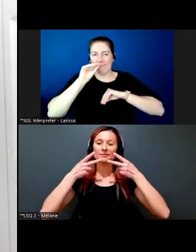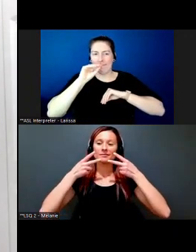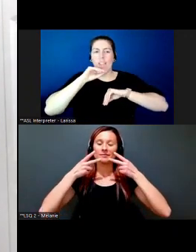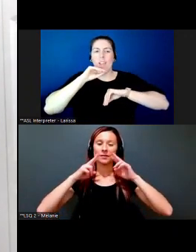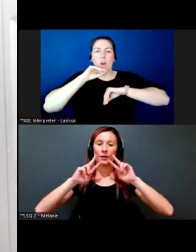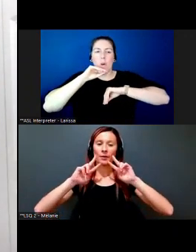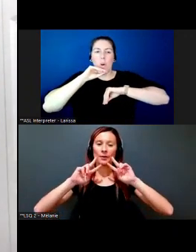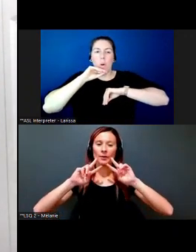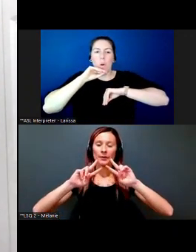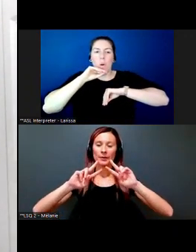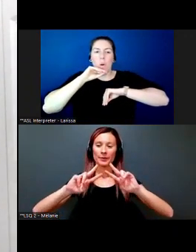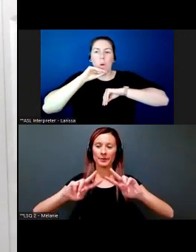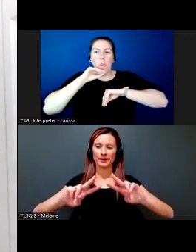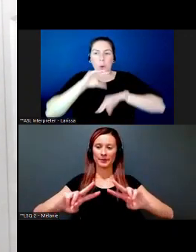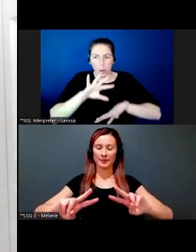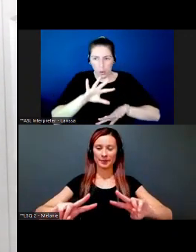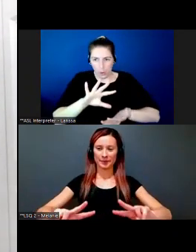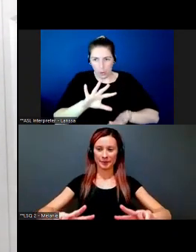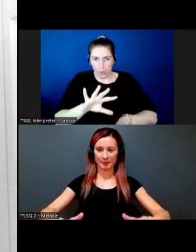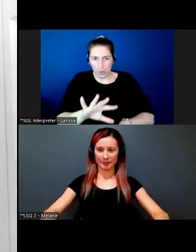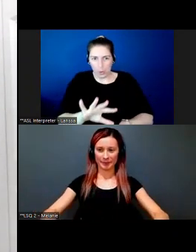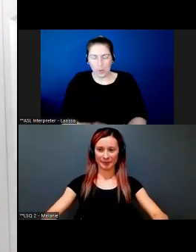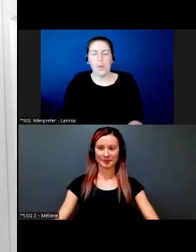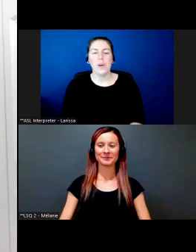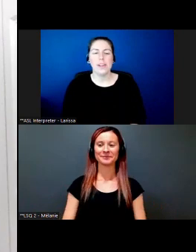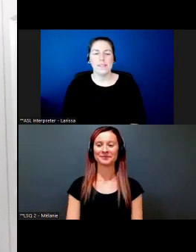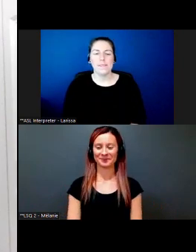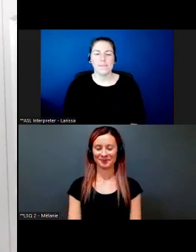And exhale.